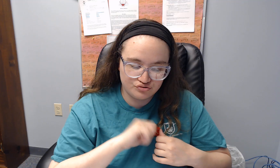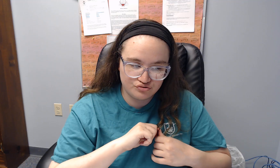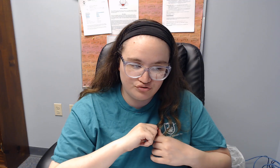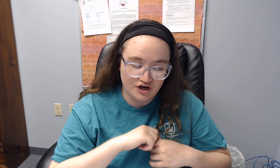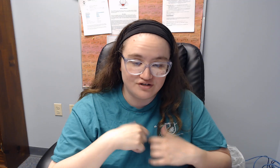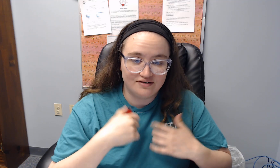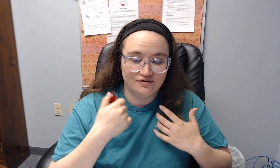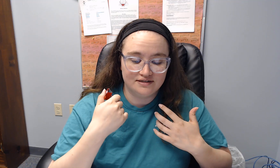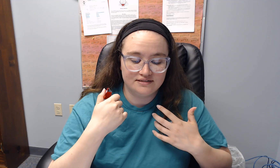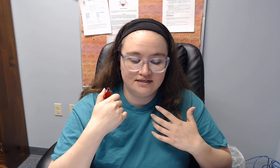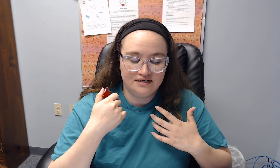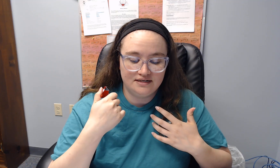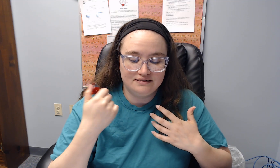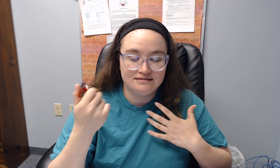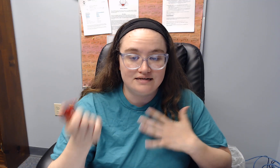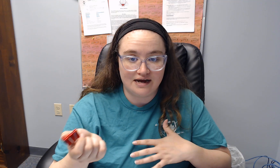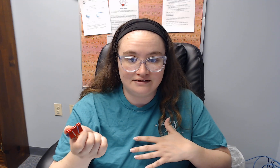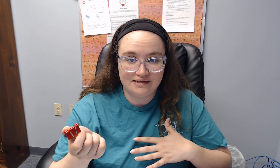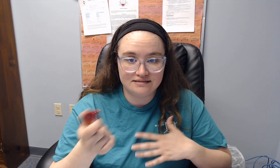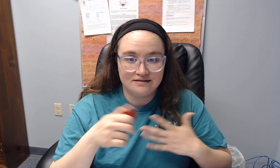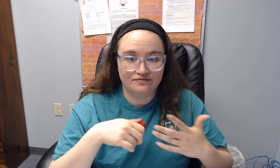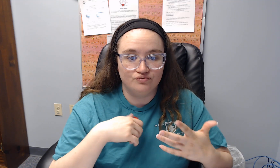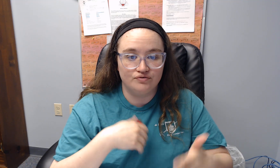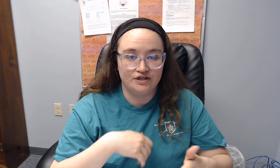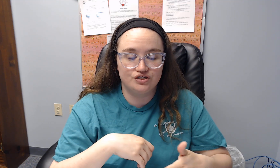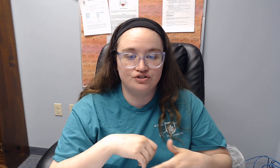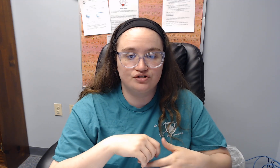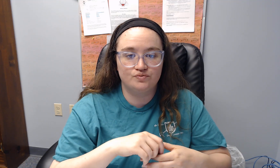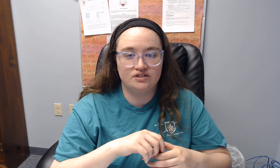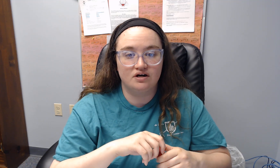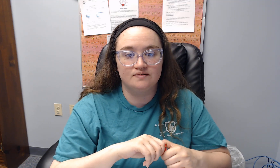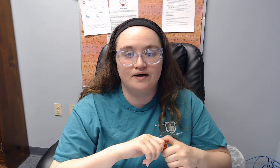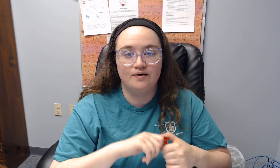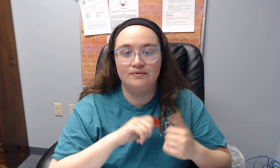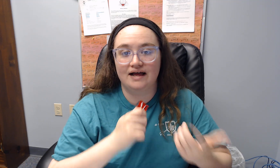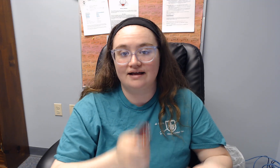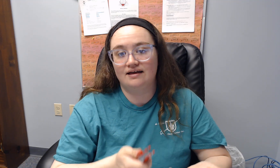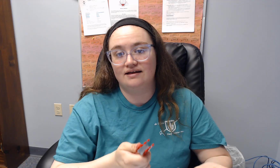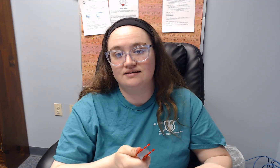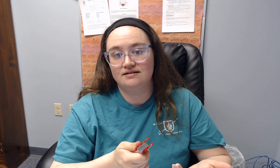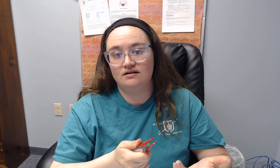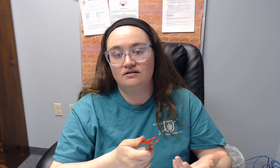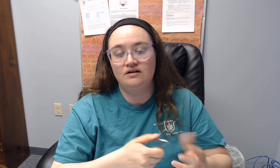There are different dialects, different registers. We talked about Black ASL.